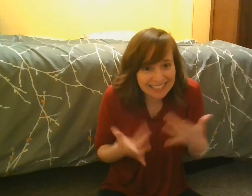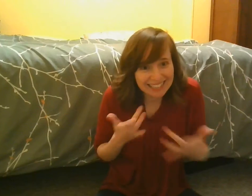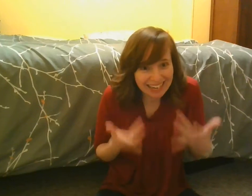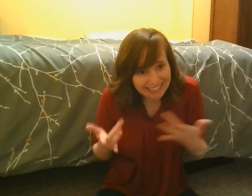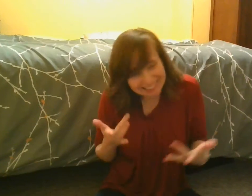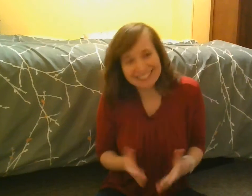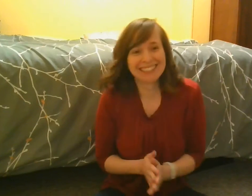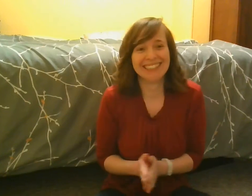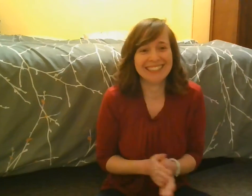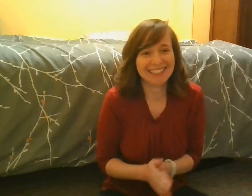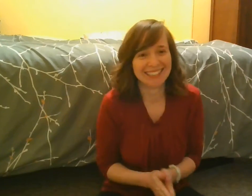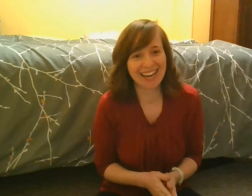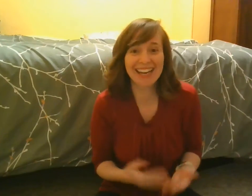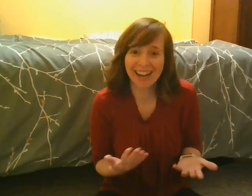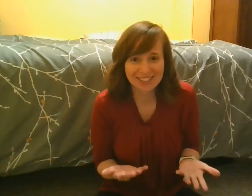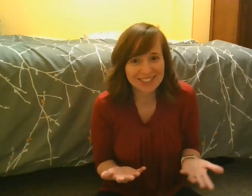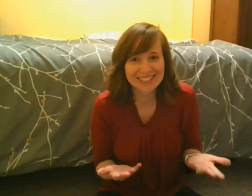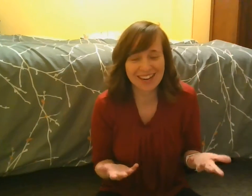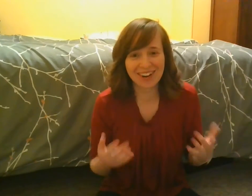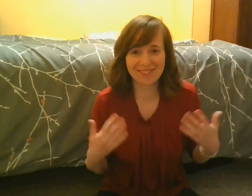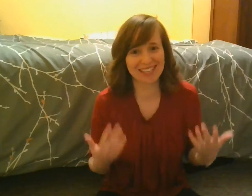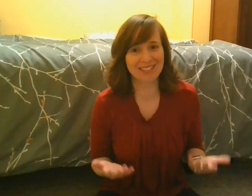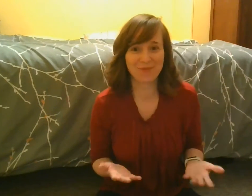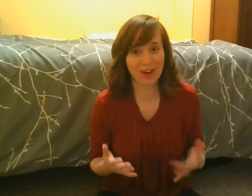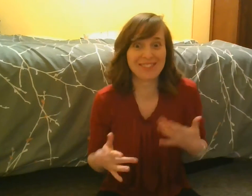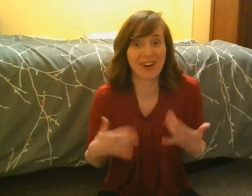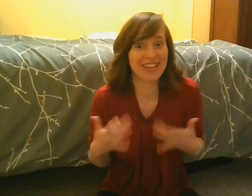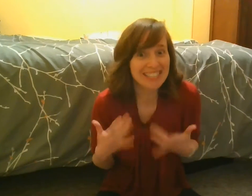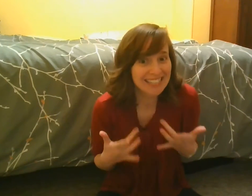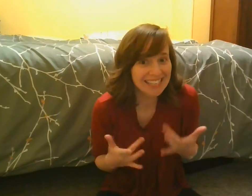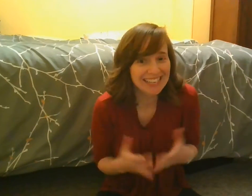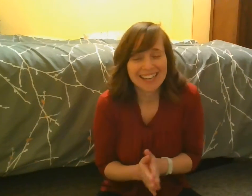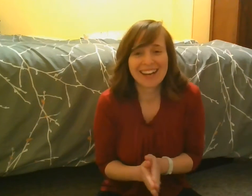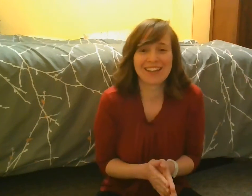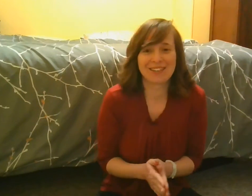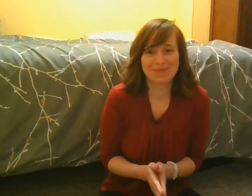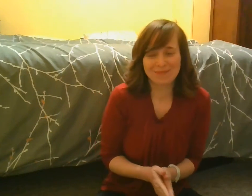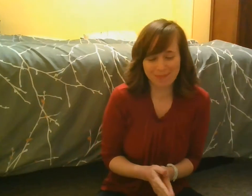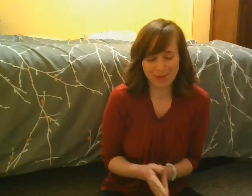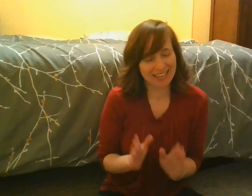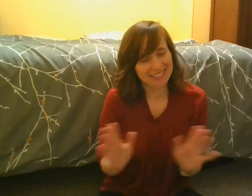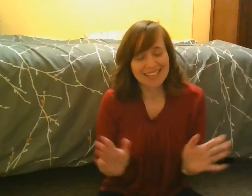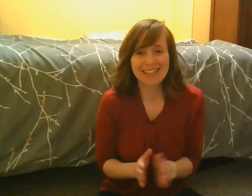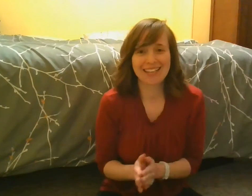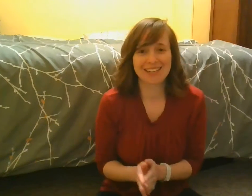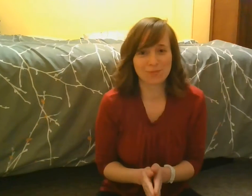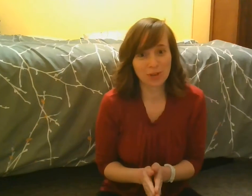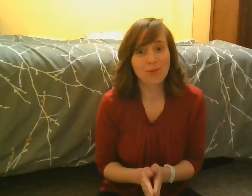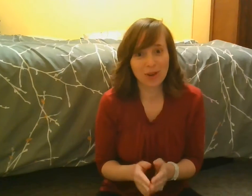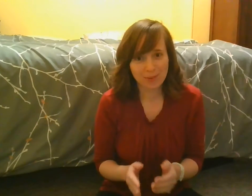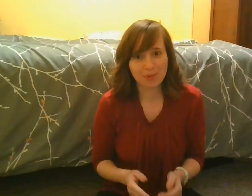excited. I kind of do this anyway because I'm very, very giddy, but it really want to be able